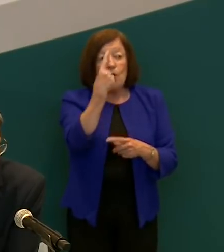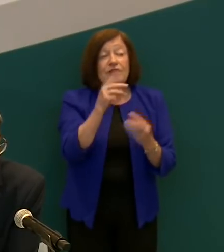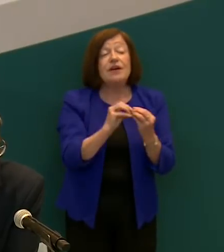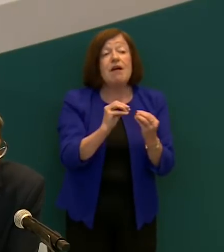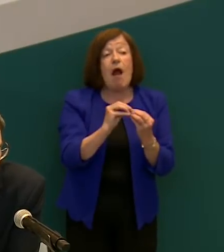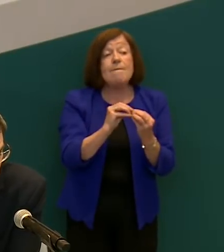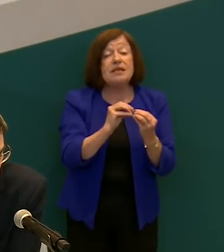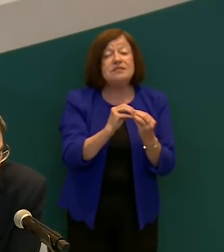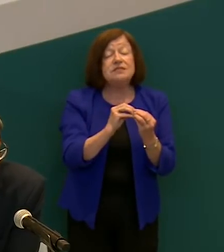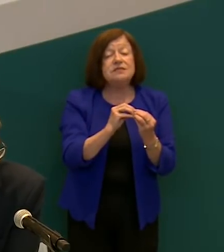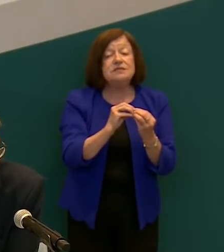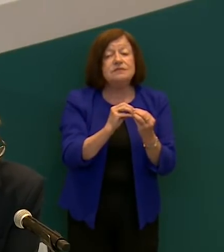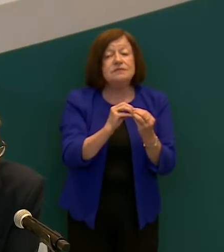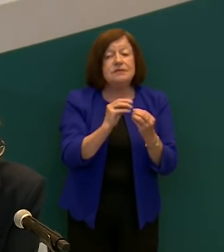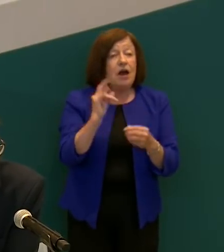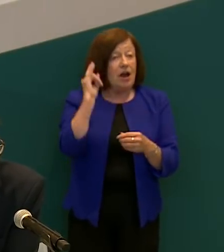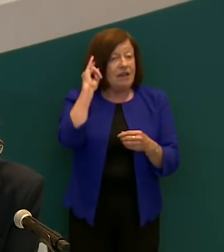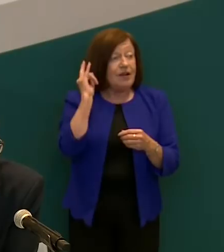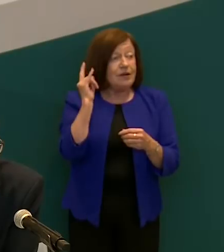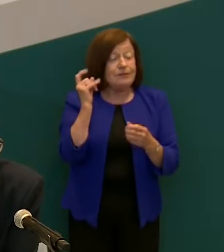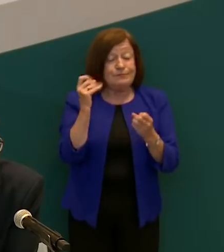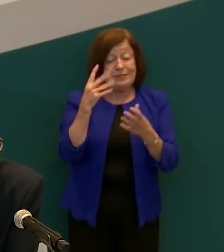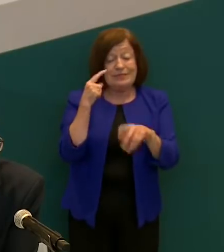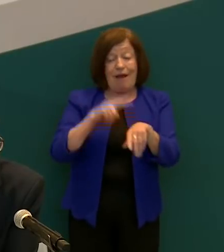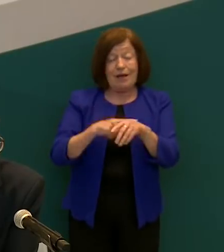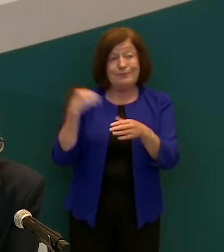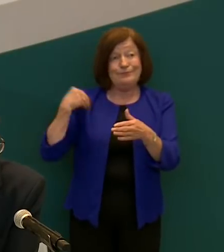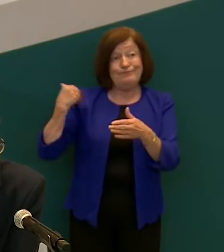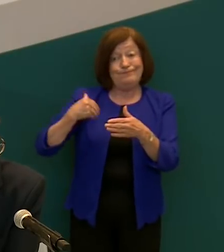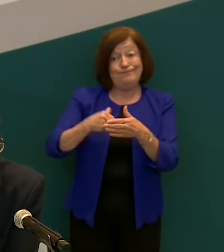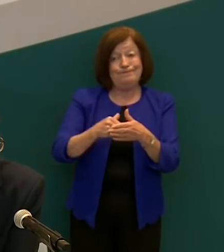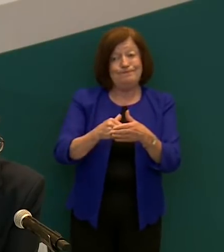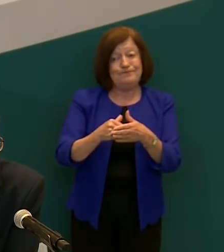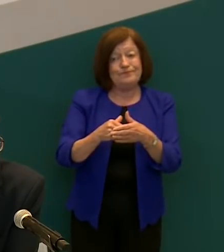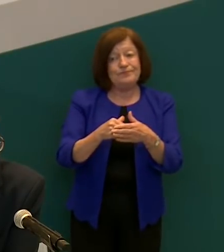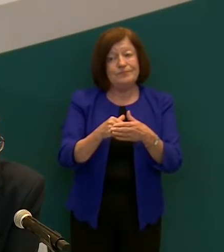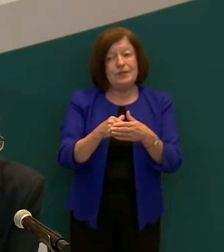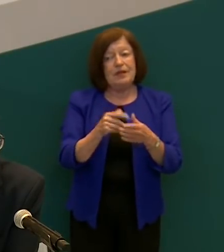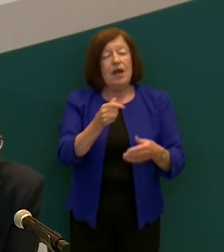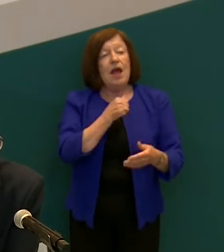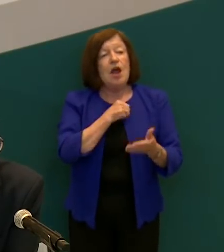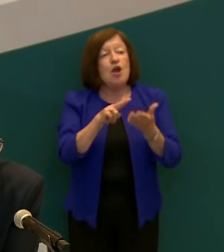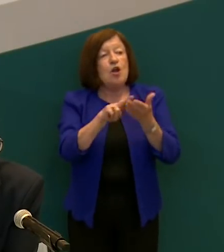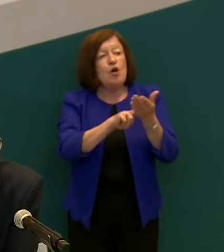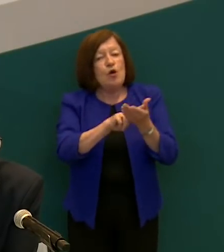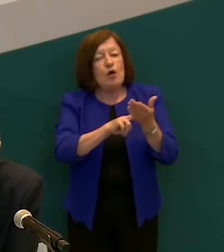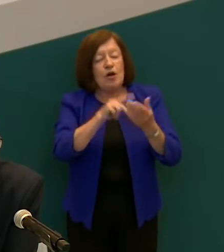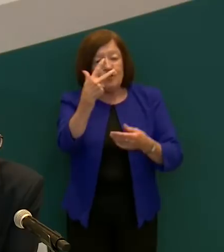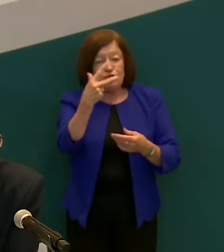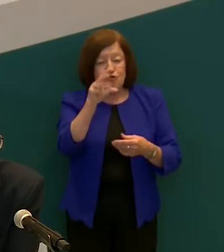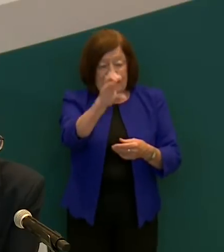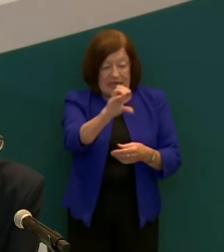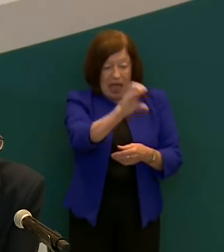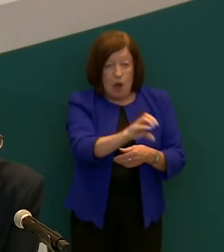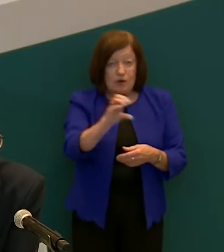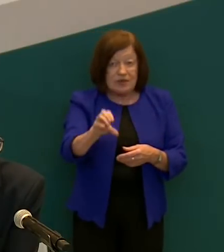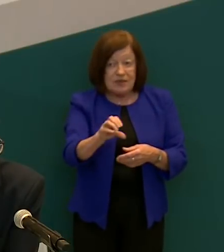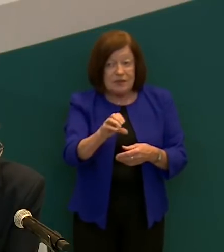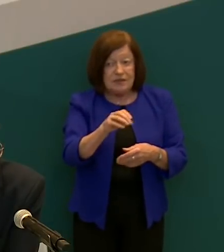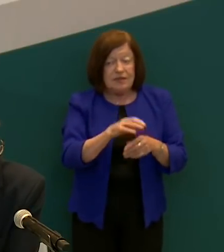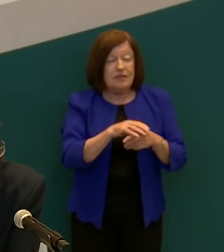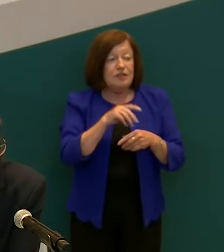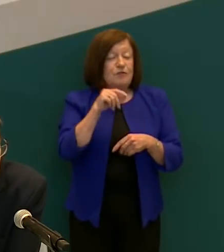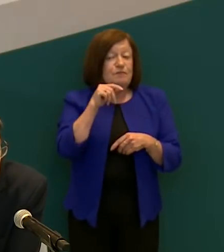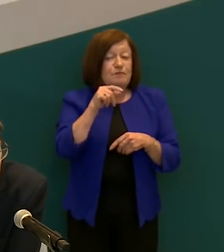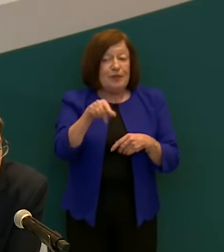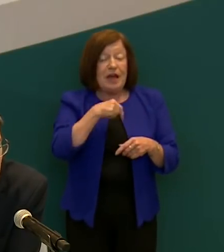comments that I've heard made on a number of occasions is that our use of the 3 counties was a blunt